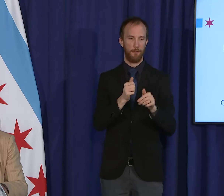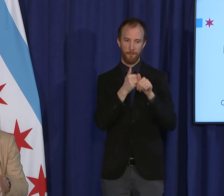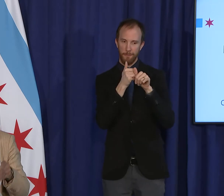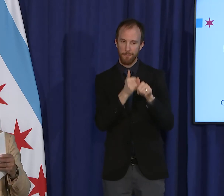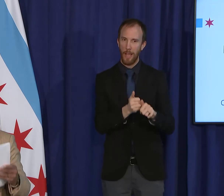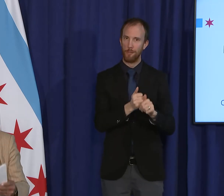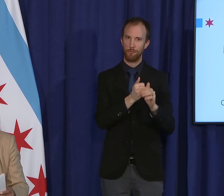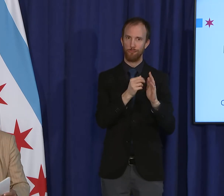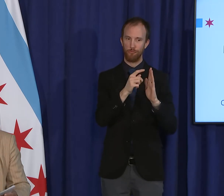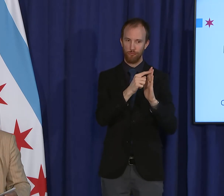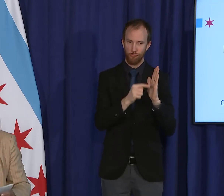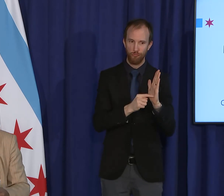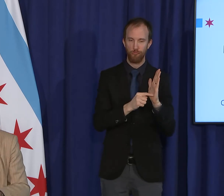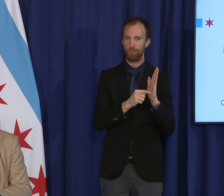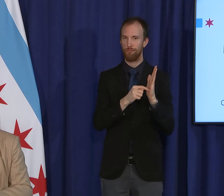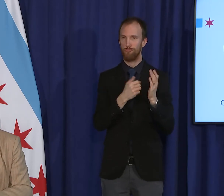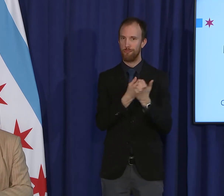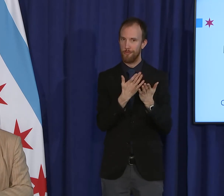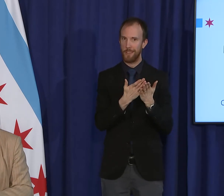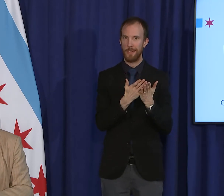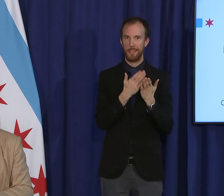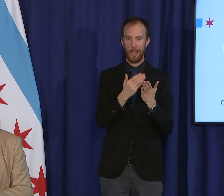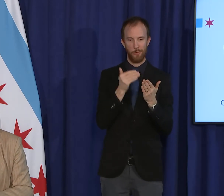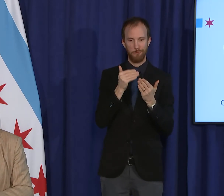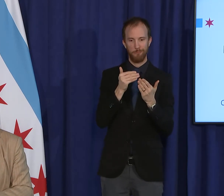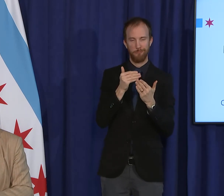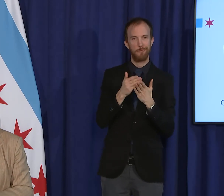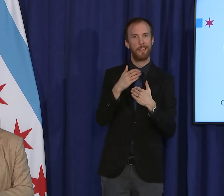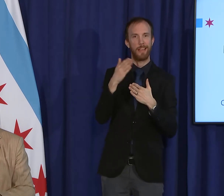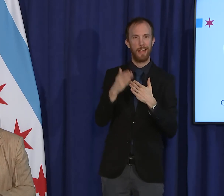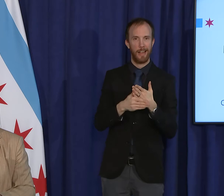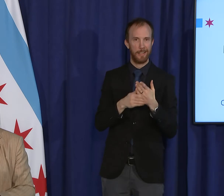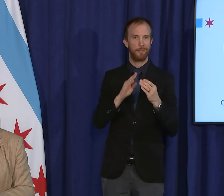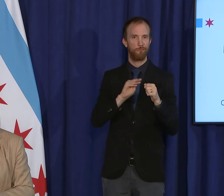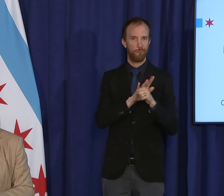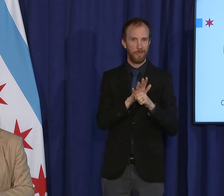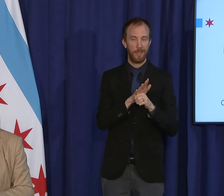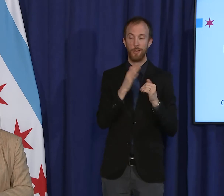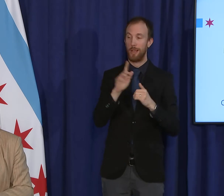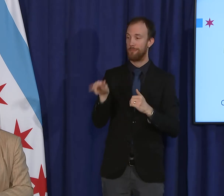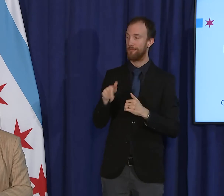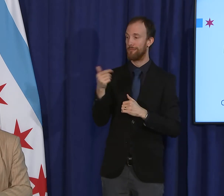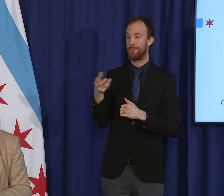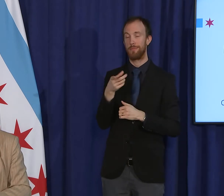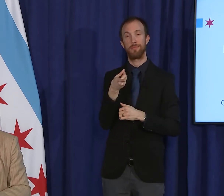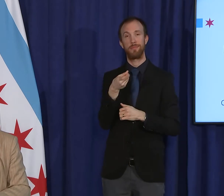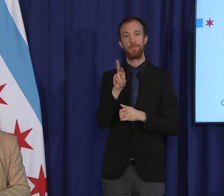putting this pandemic in our rearview mirror. And with that, I will turn it over to Dr. Arwady.